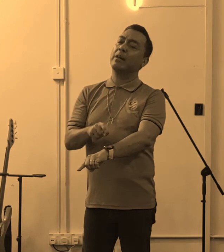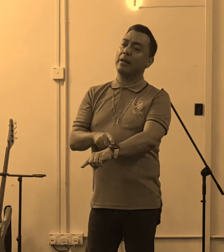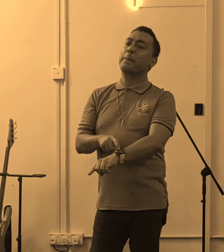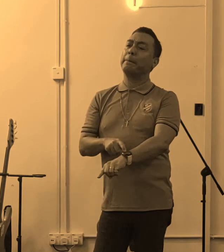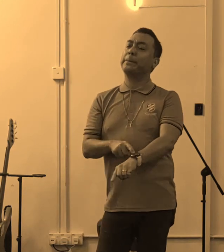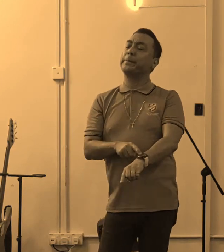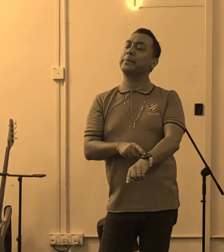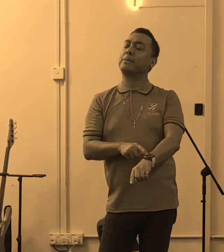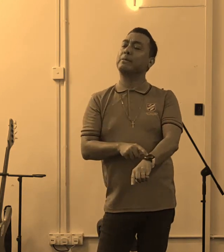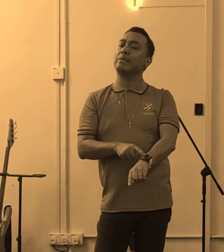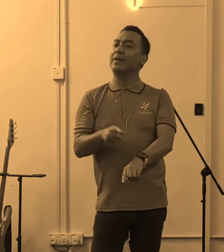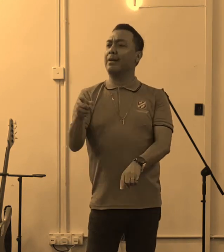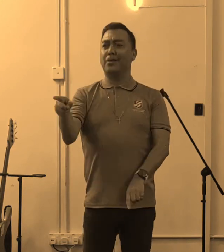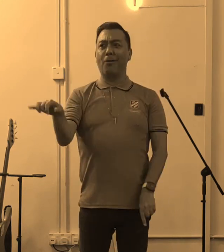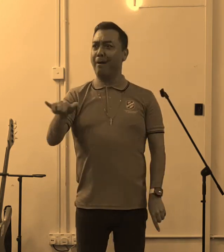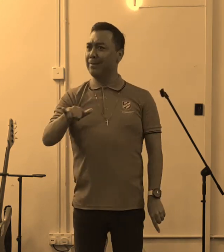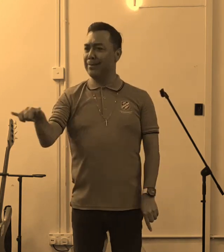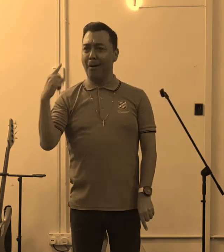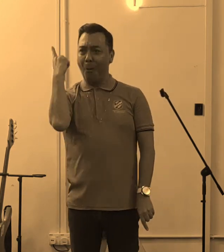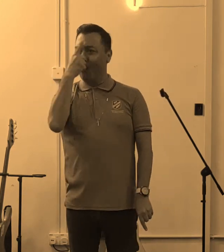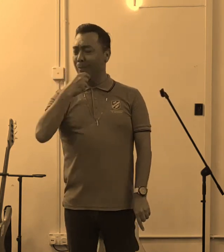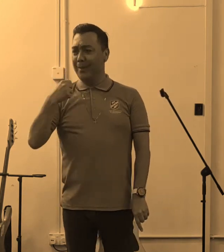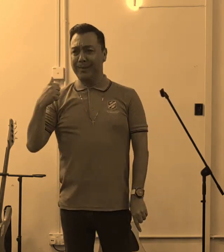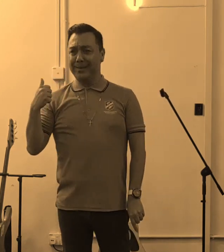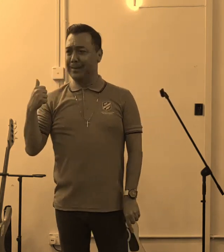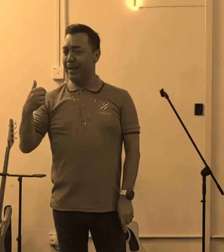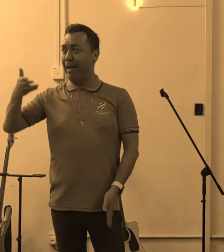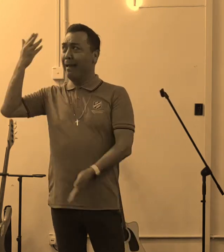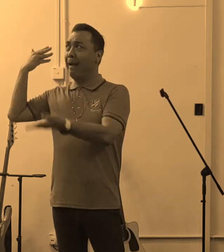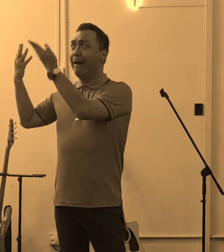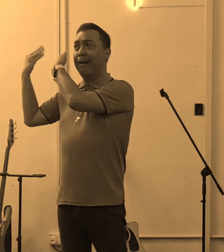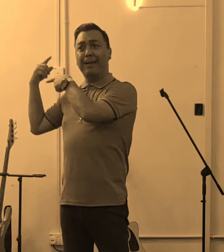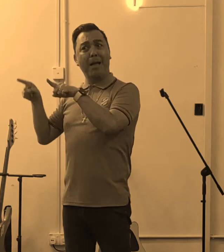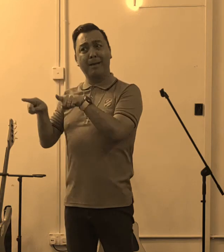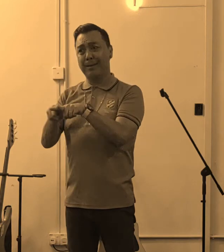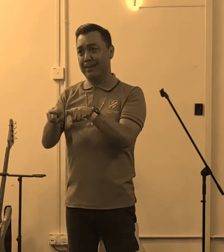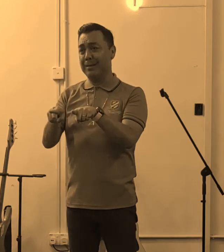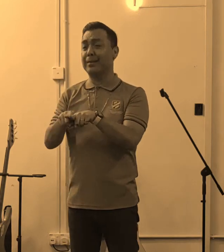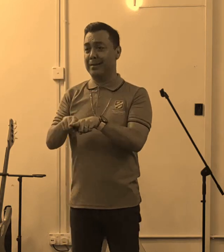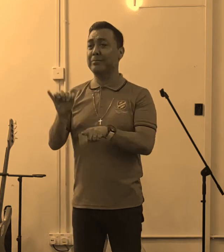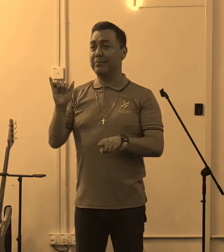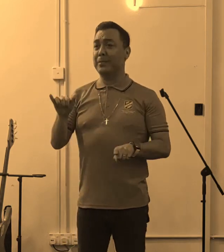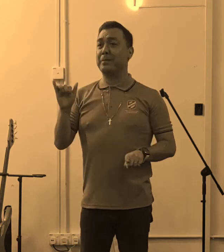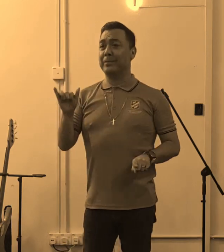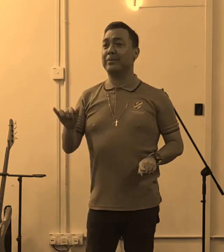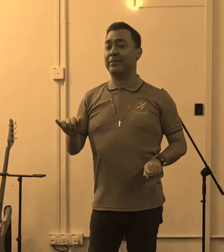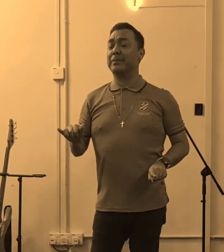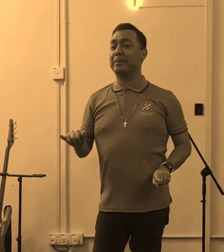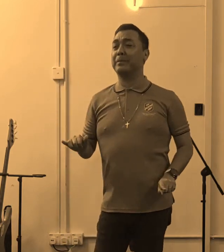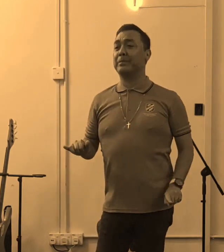long time. You're just as handsome as you used to